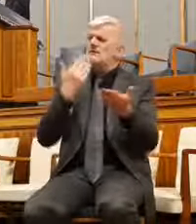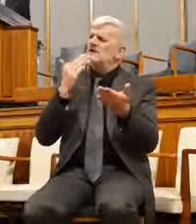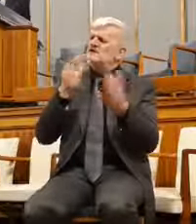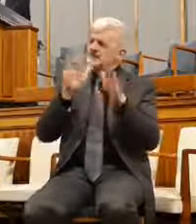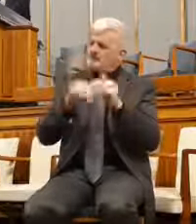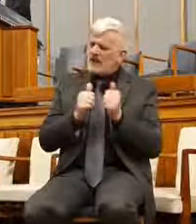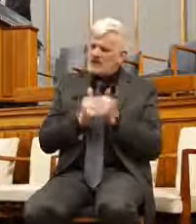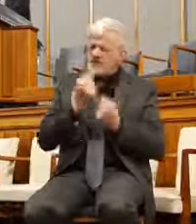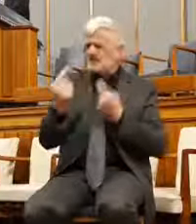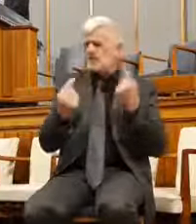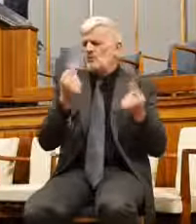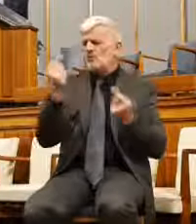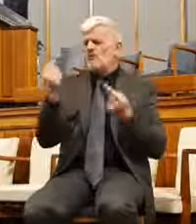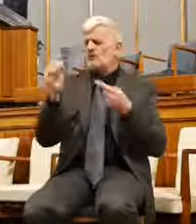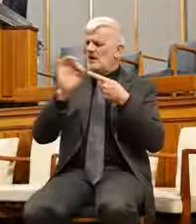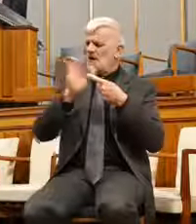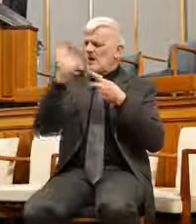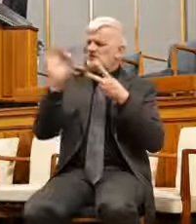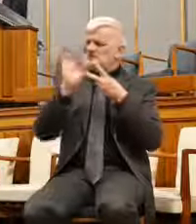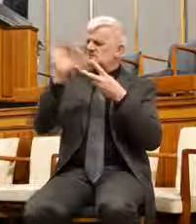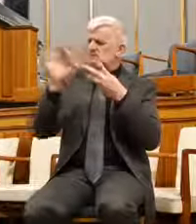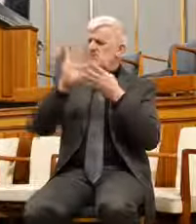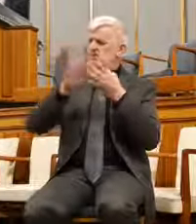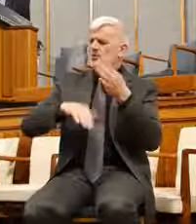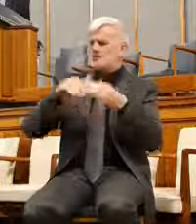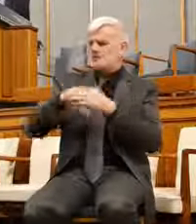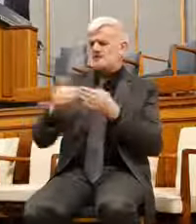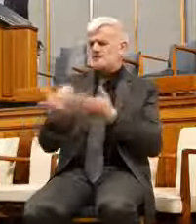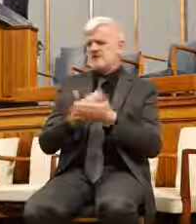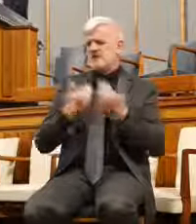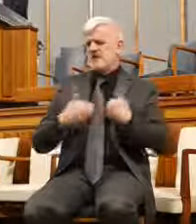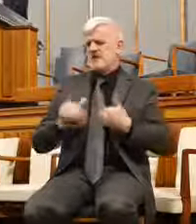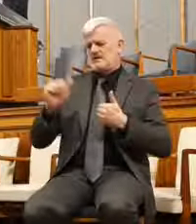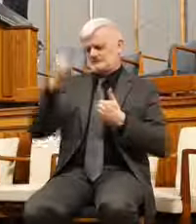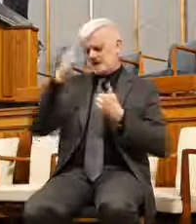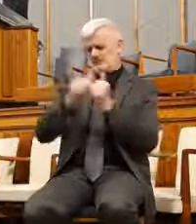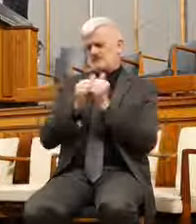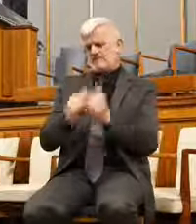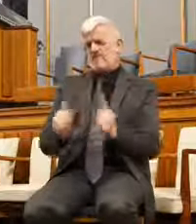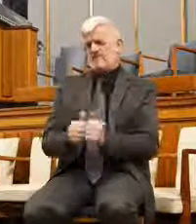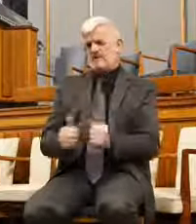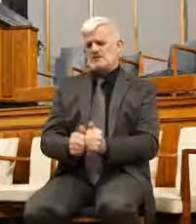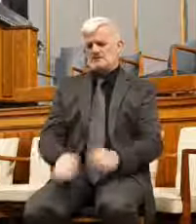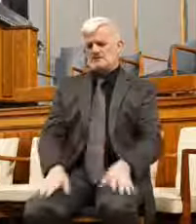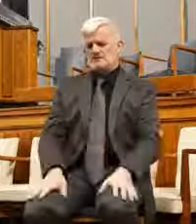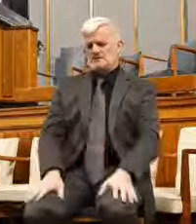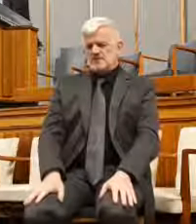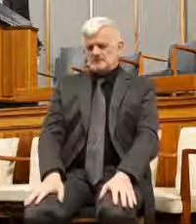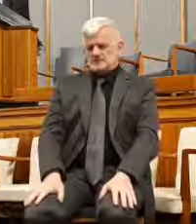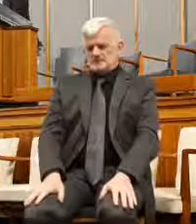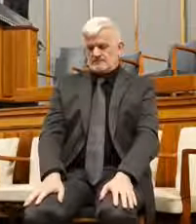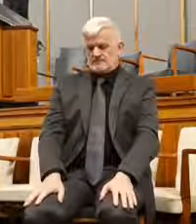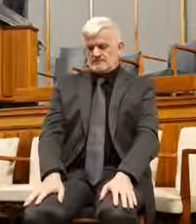things in the name of our Saviour, for his sake. Amen.